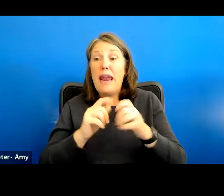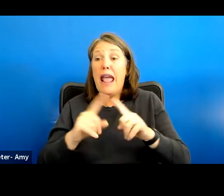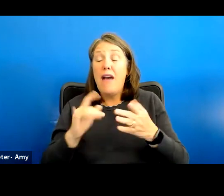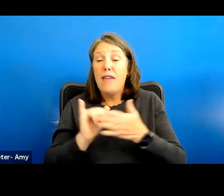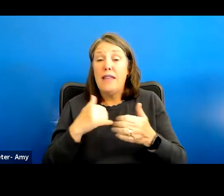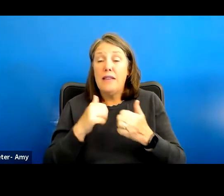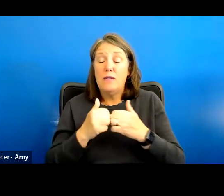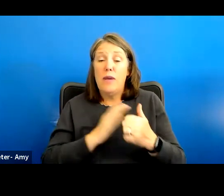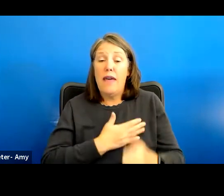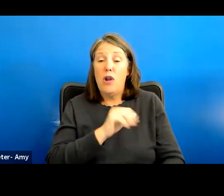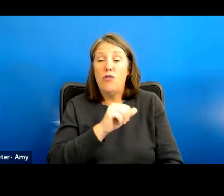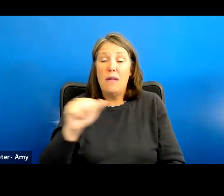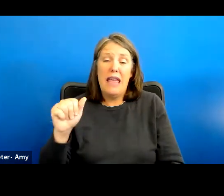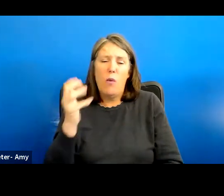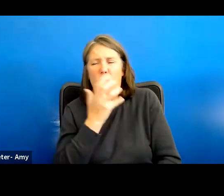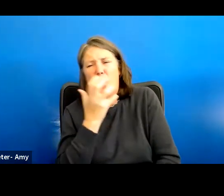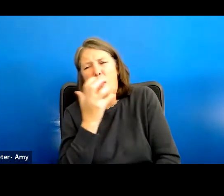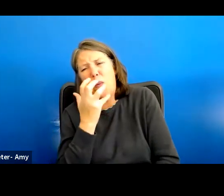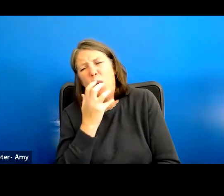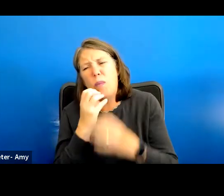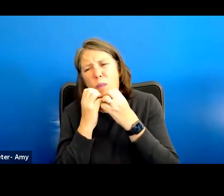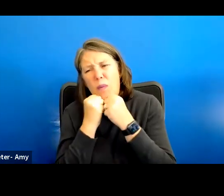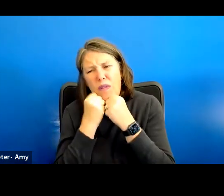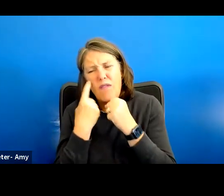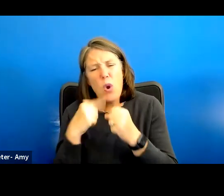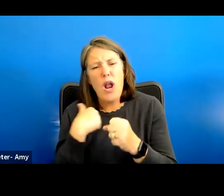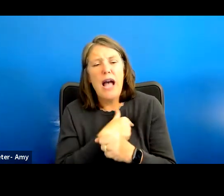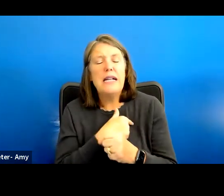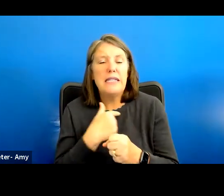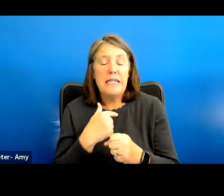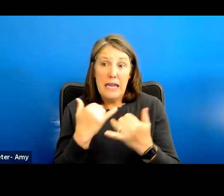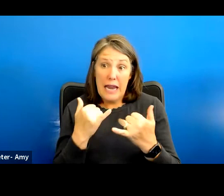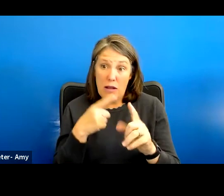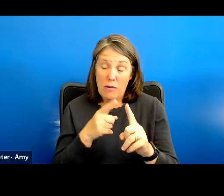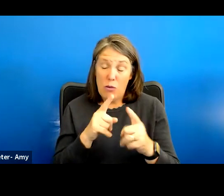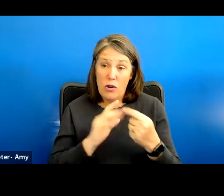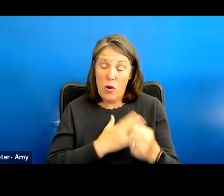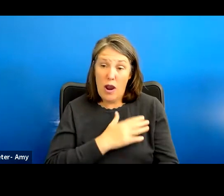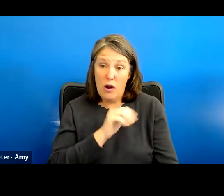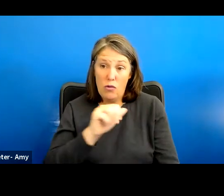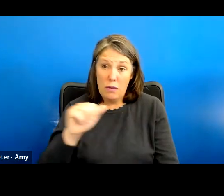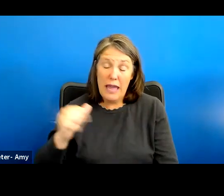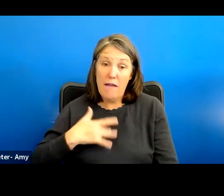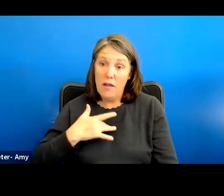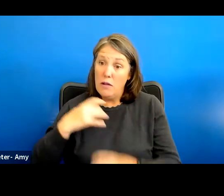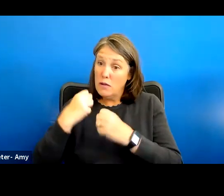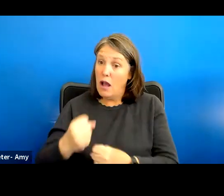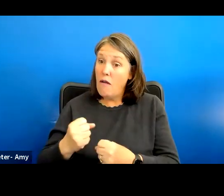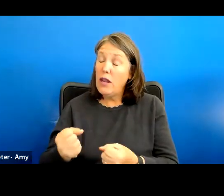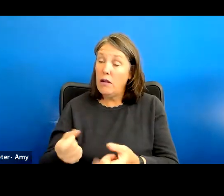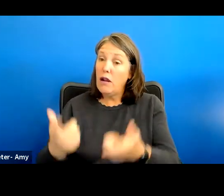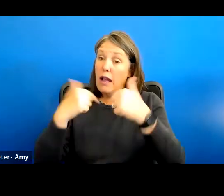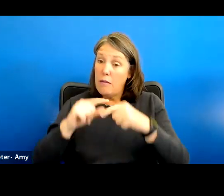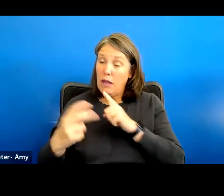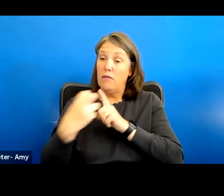been so valuable to us. And, you know, it's to the point where our AAA feels confident coming to us and